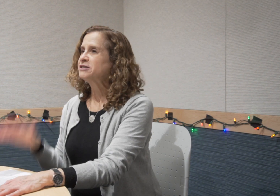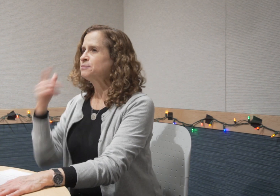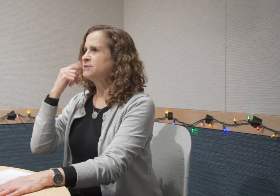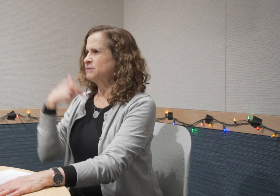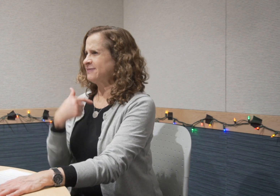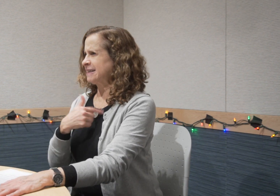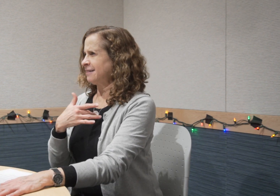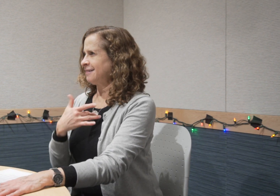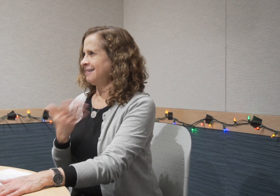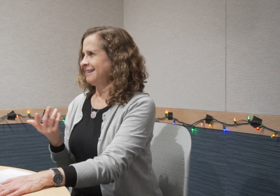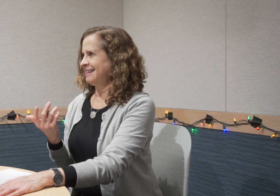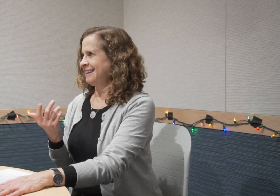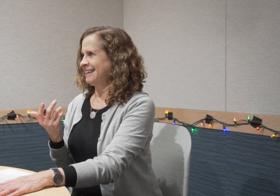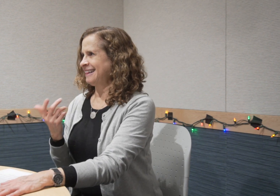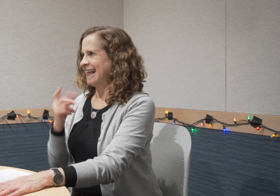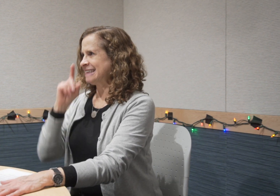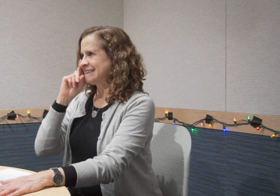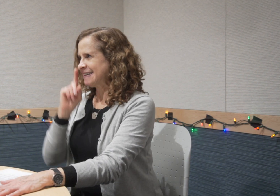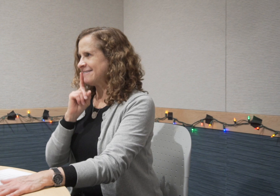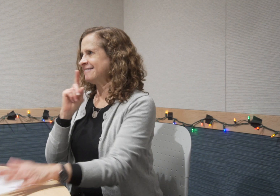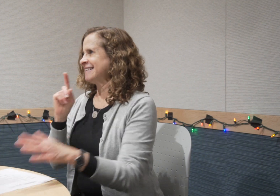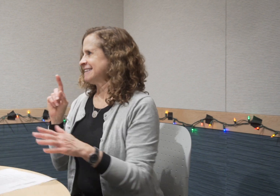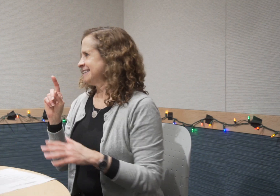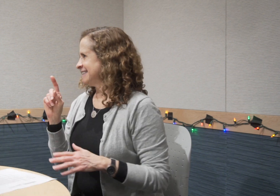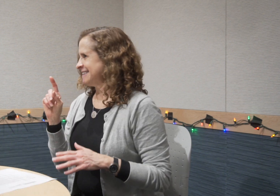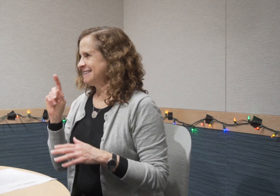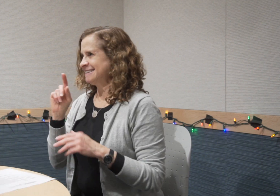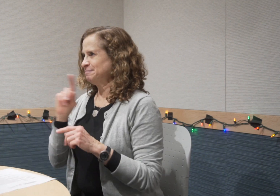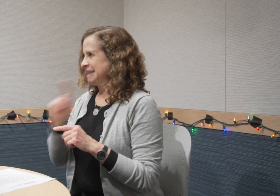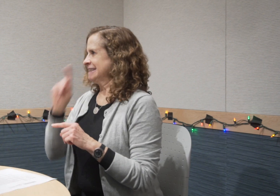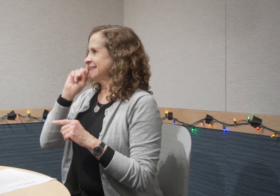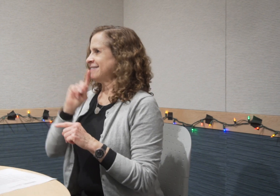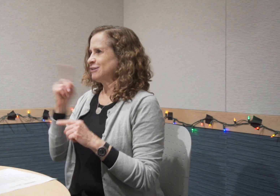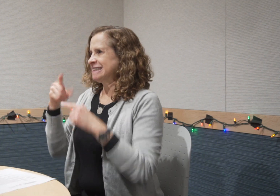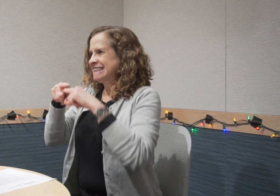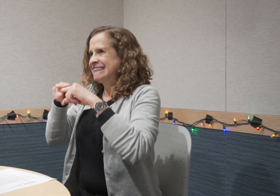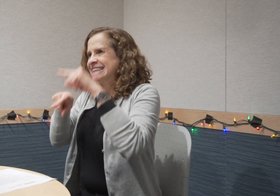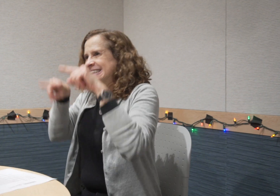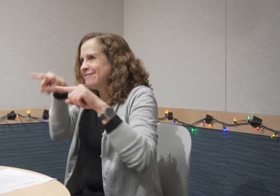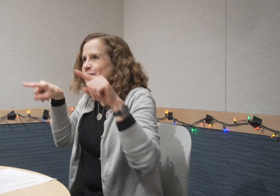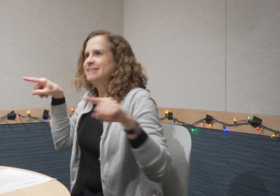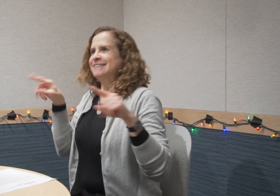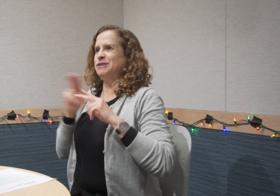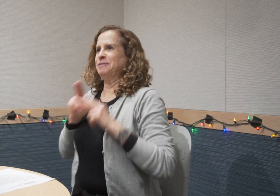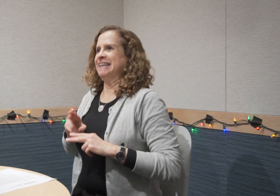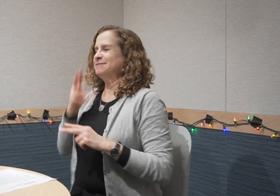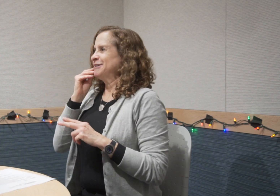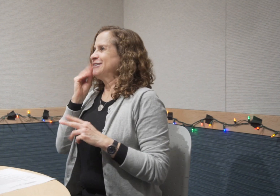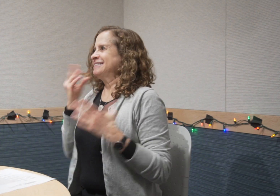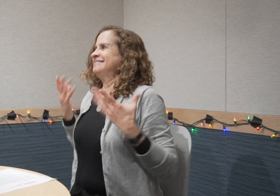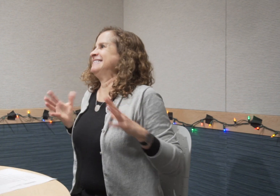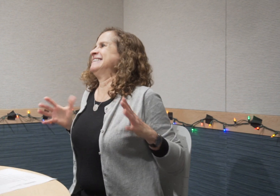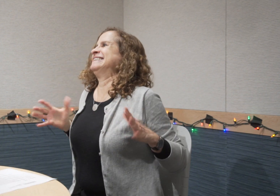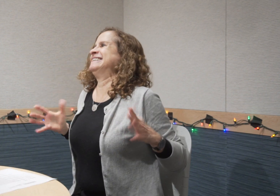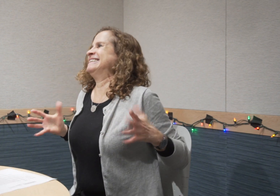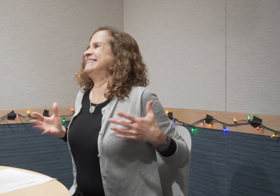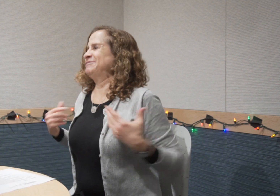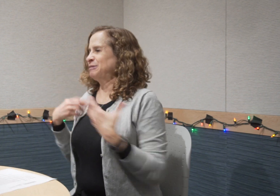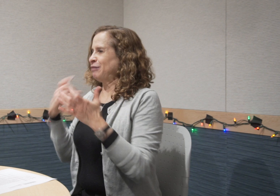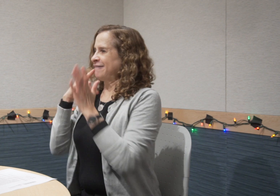not. And because we actually feel that the deaf experience is so various, just like